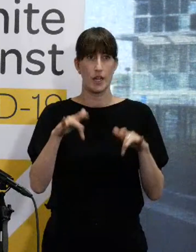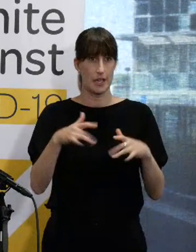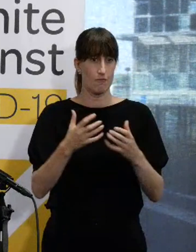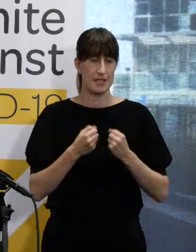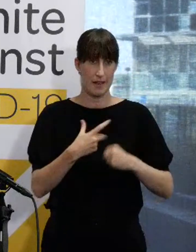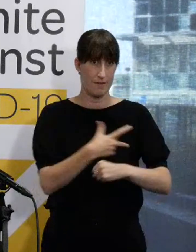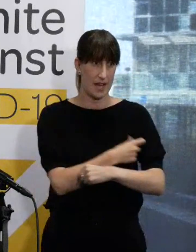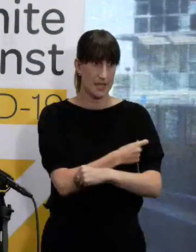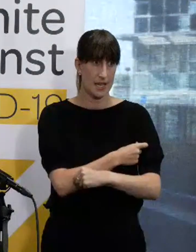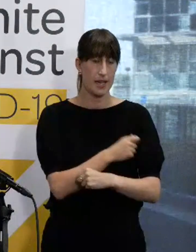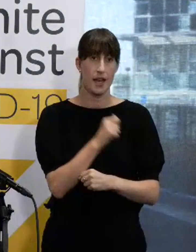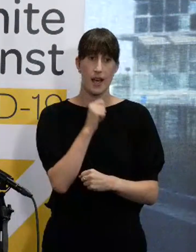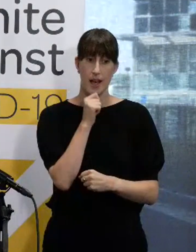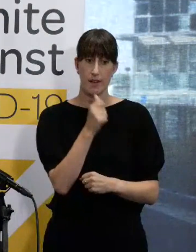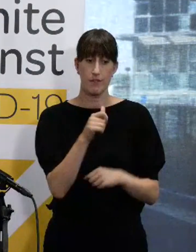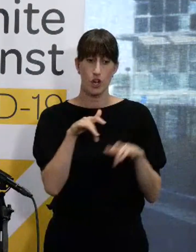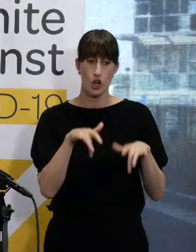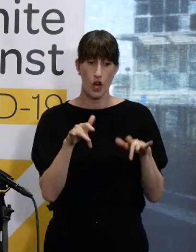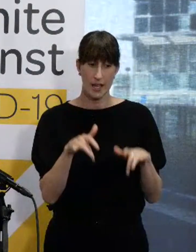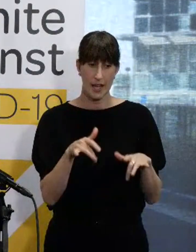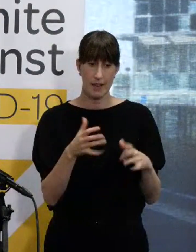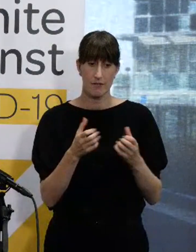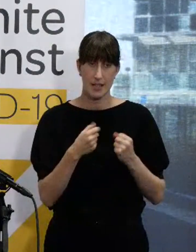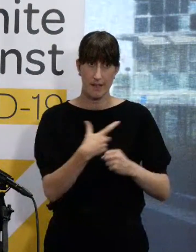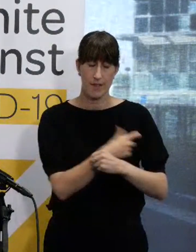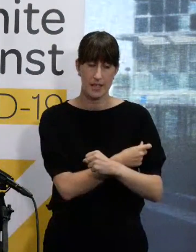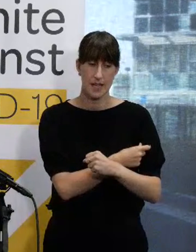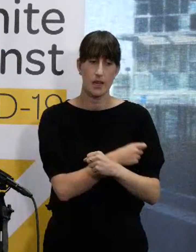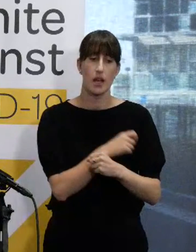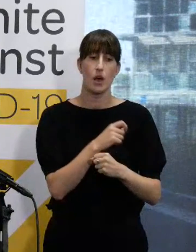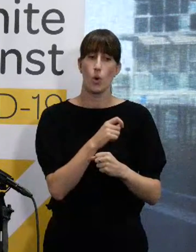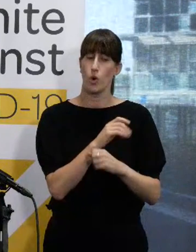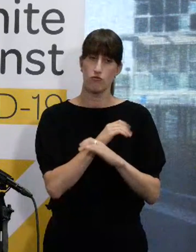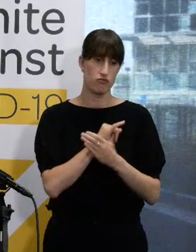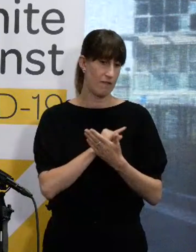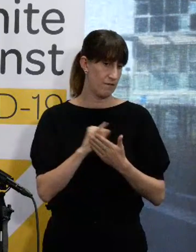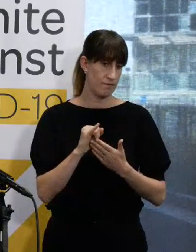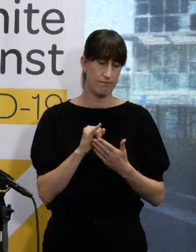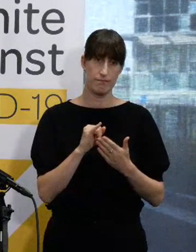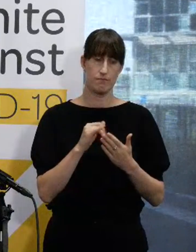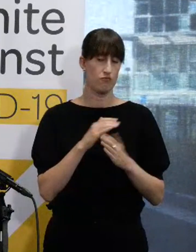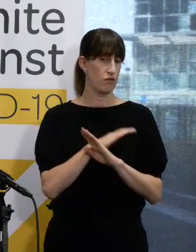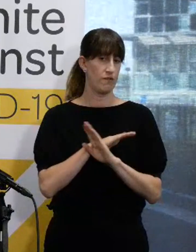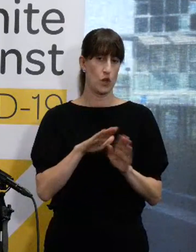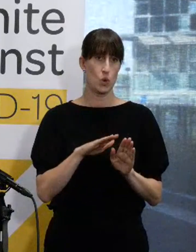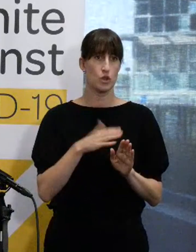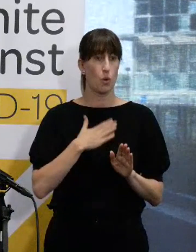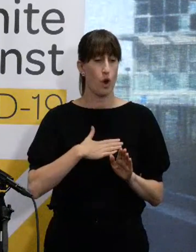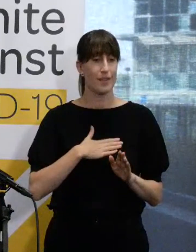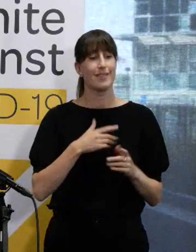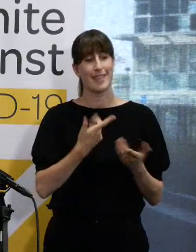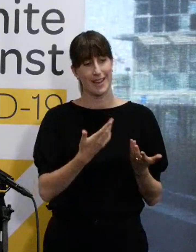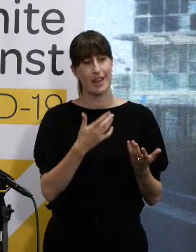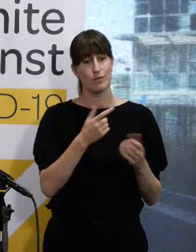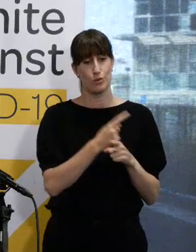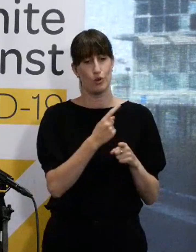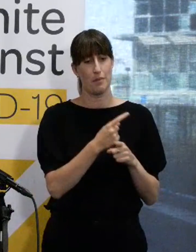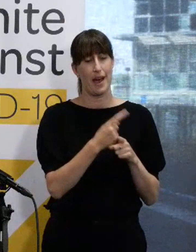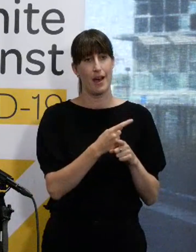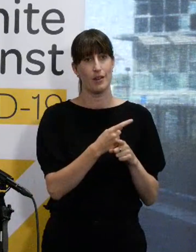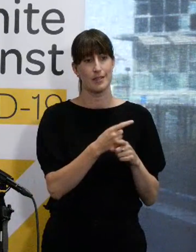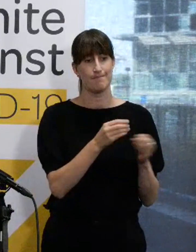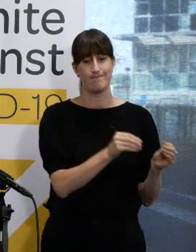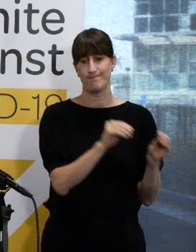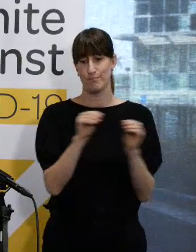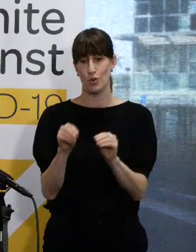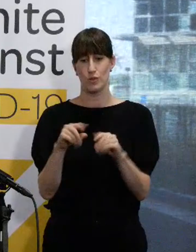are the ones that there will need to be discussions with around redeployment, because our advice is people working at the border should be